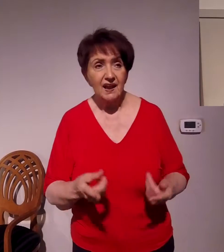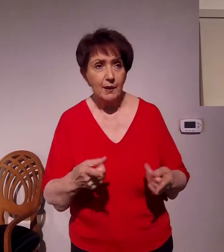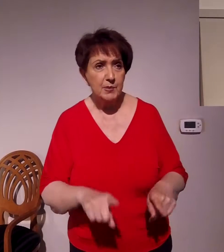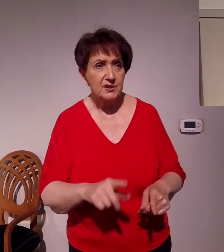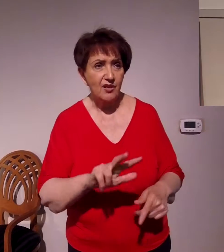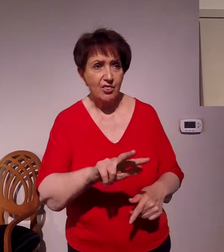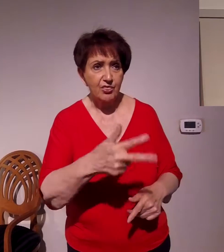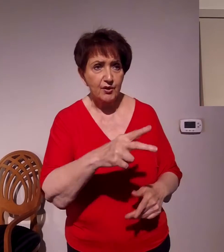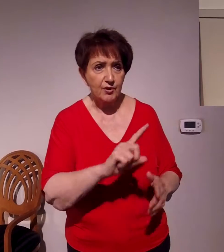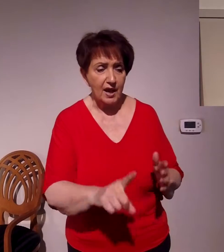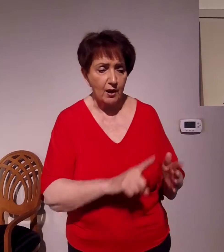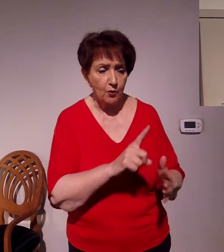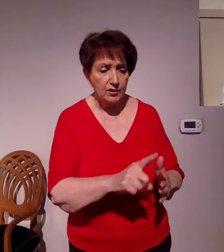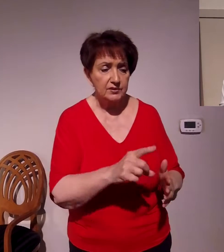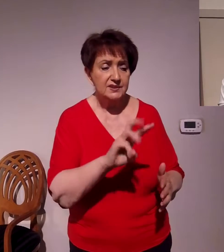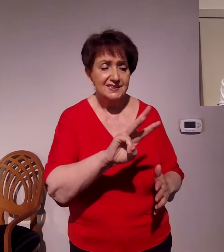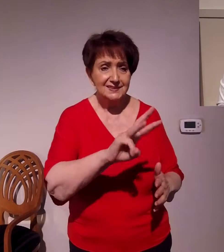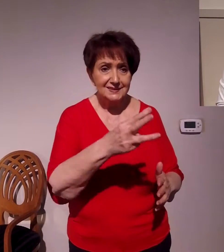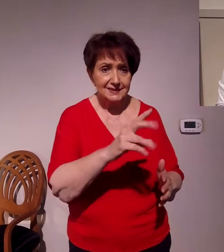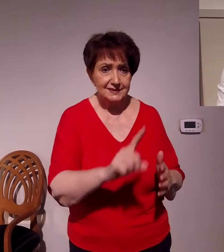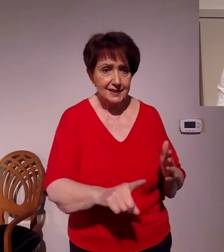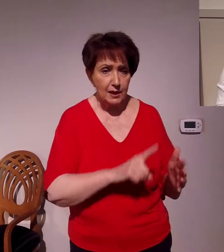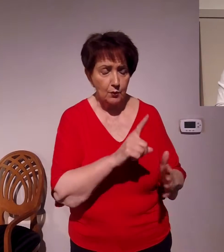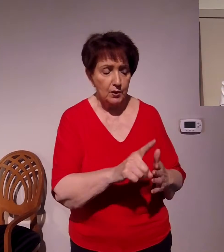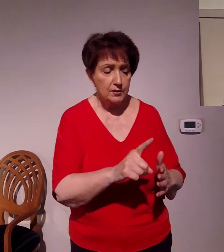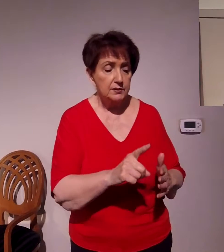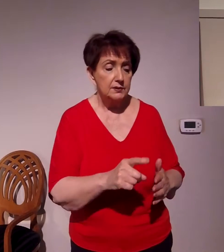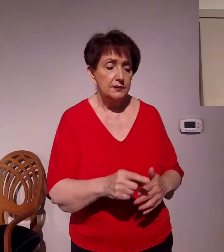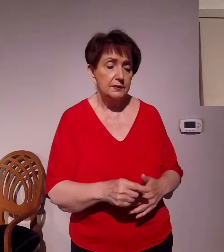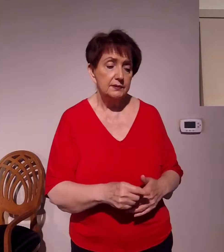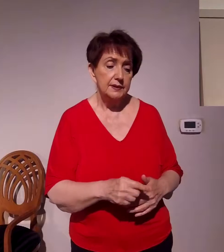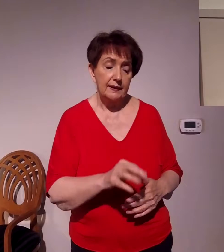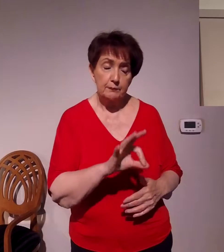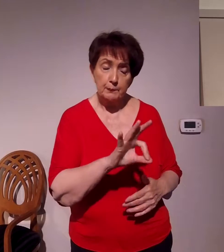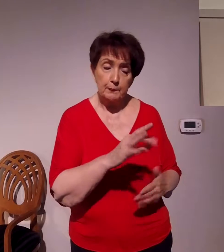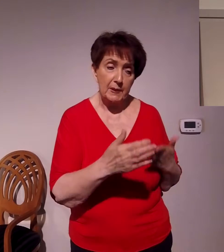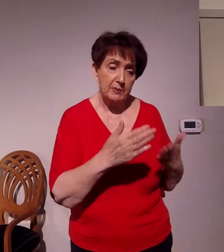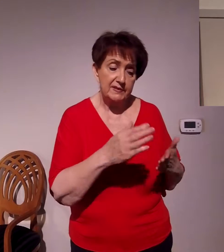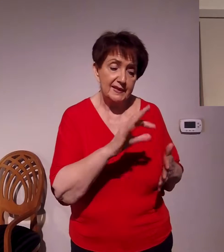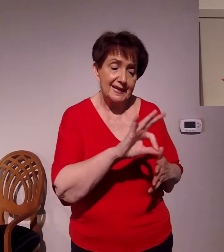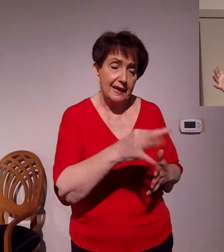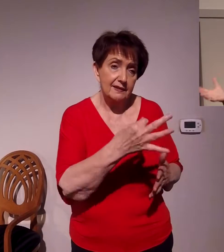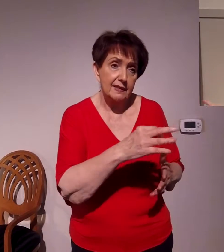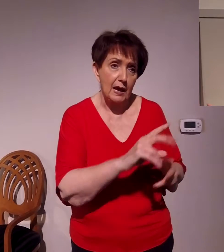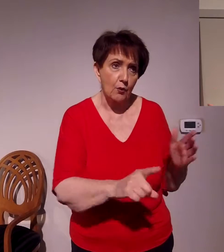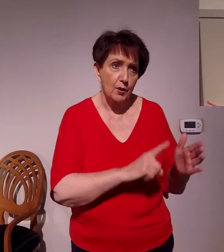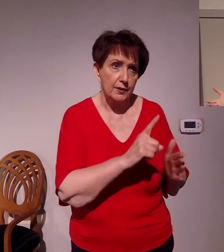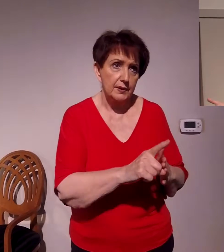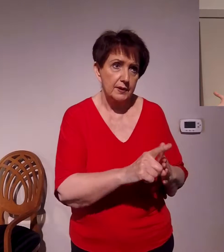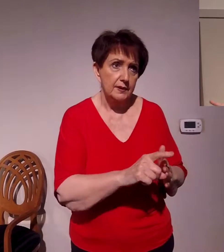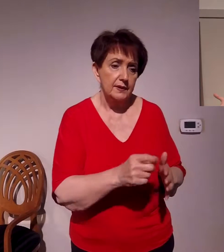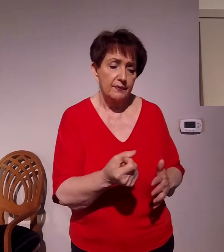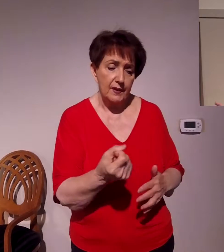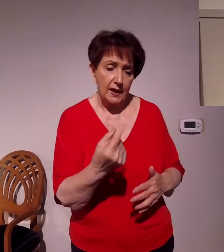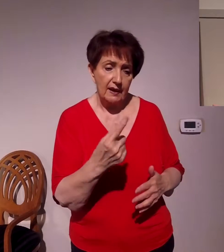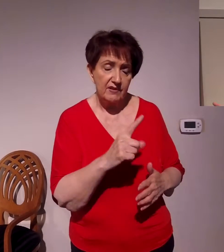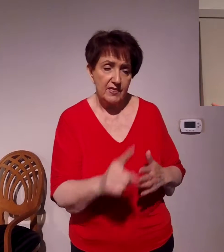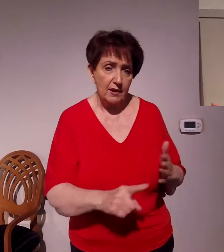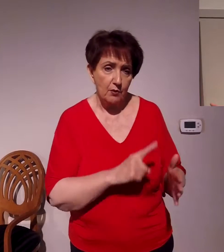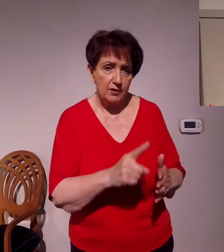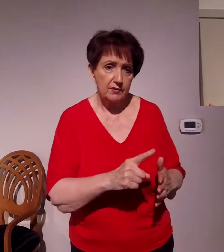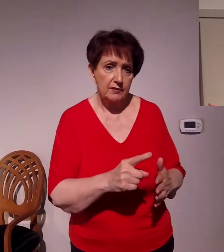hour. This happened at the 6th hour. Some say it happened at the 9th hour. And it also happened at the 11th hour of the